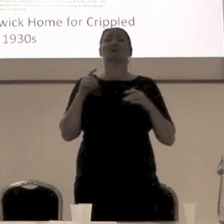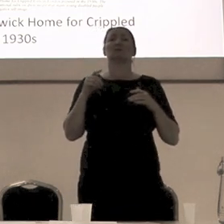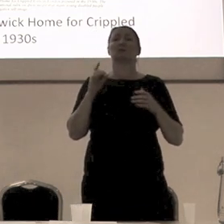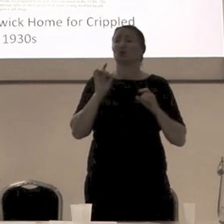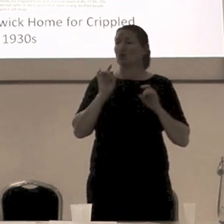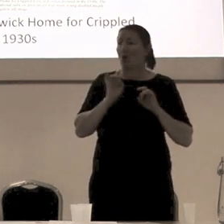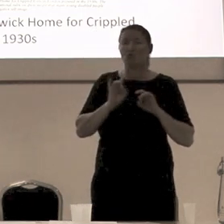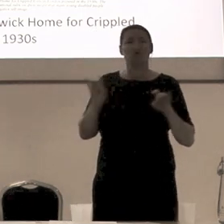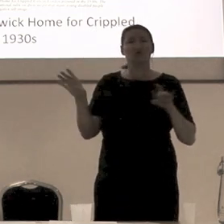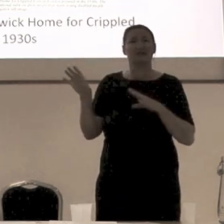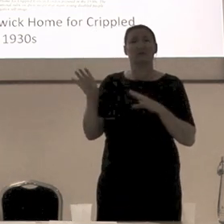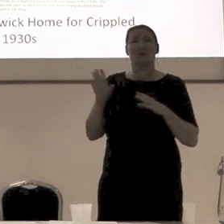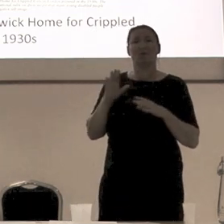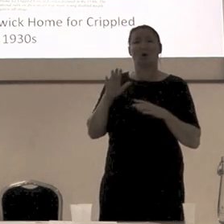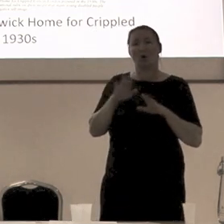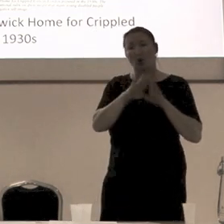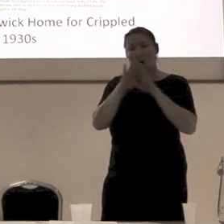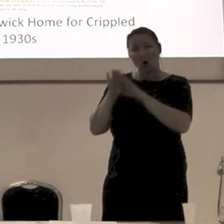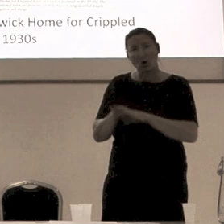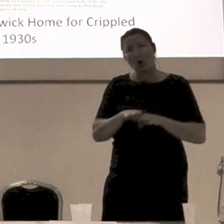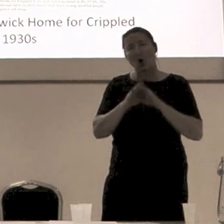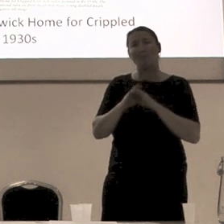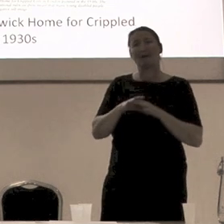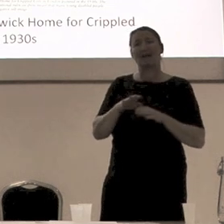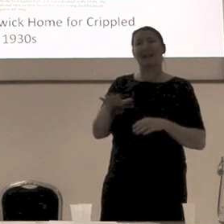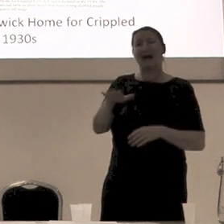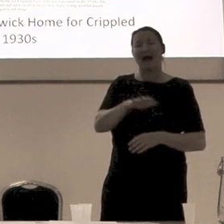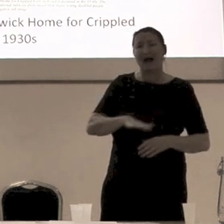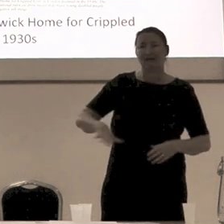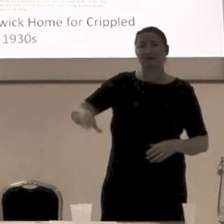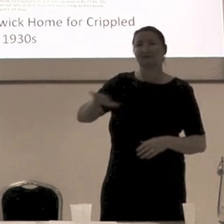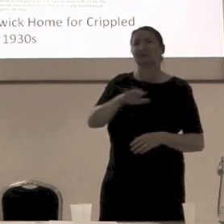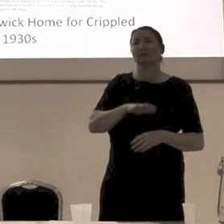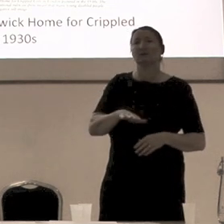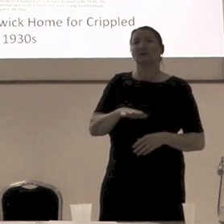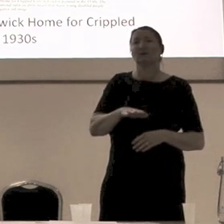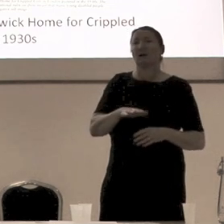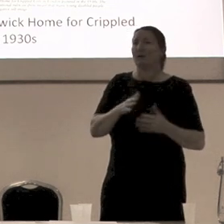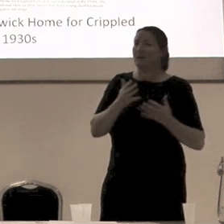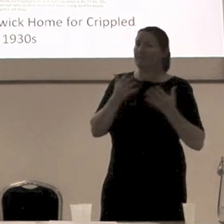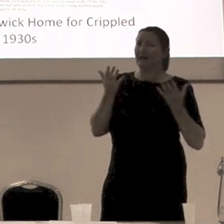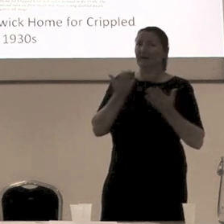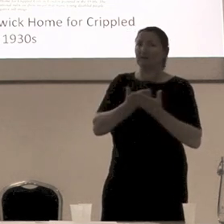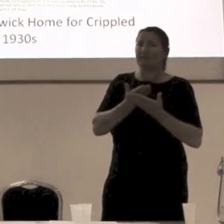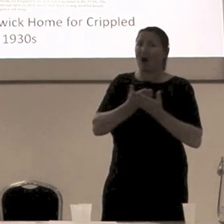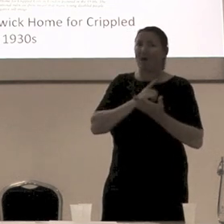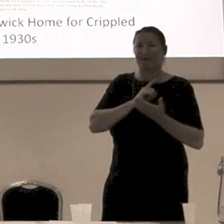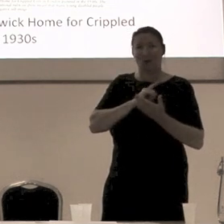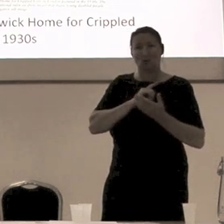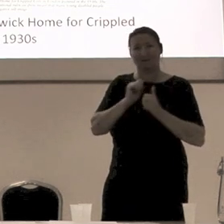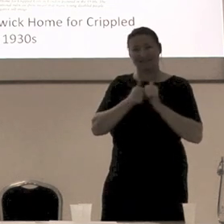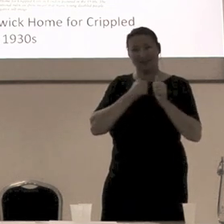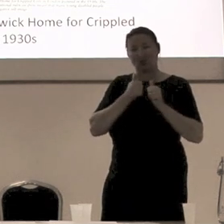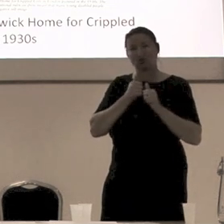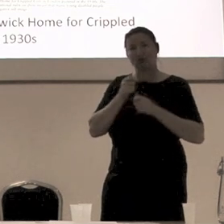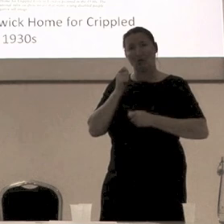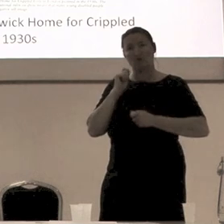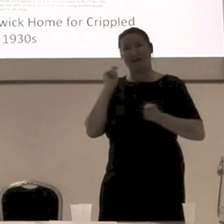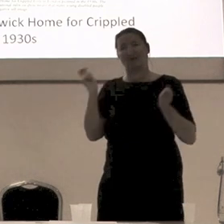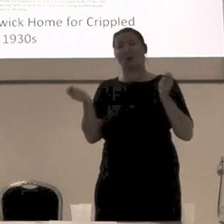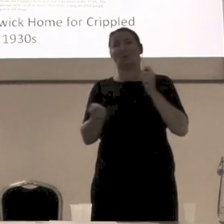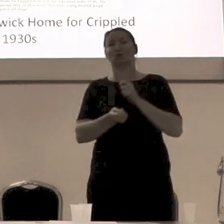land, to meet the huge demand that was being created by the Industrial Revolution.